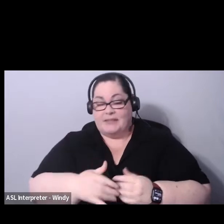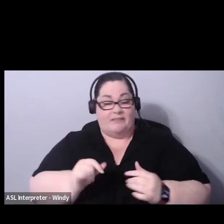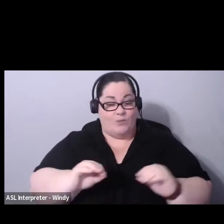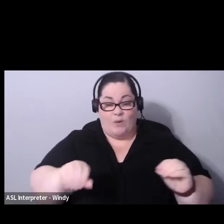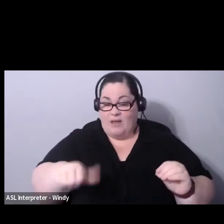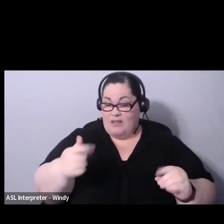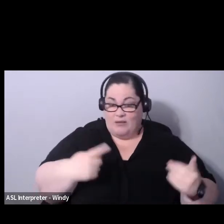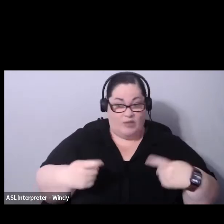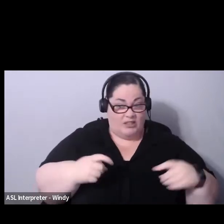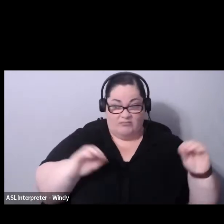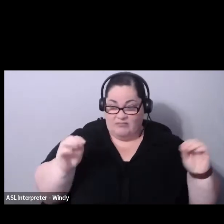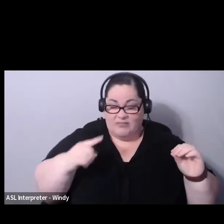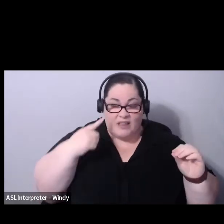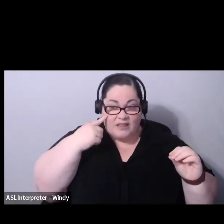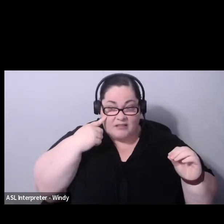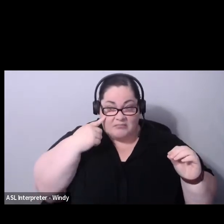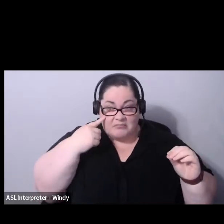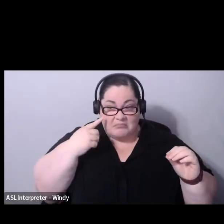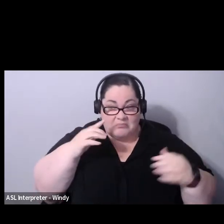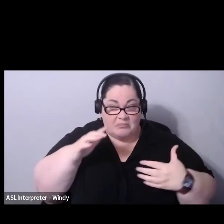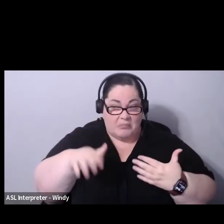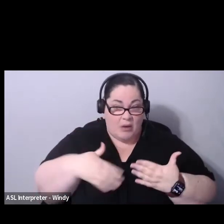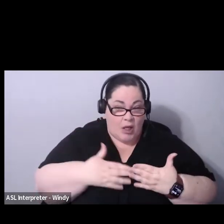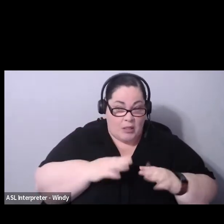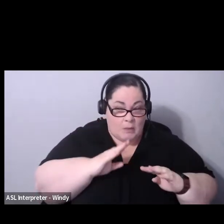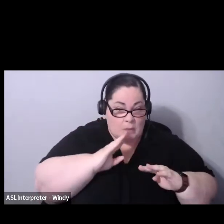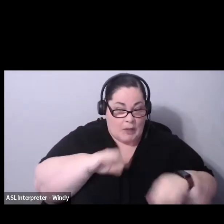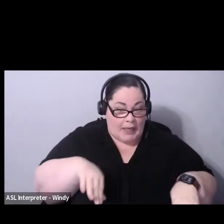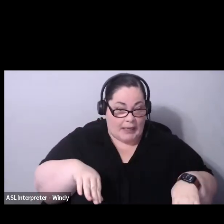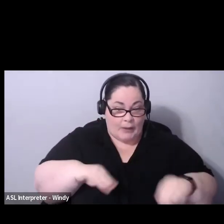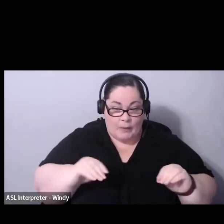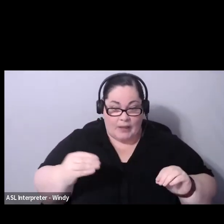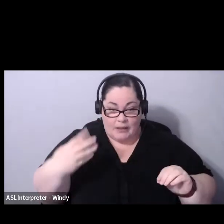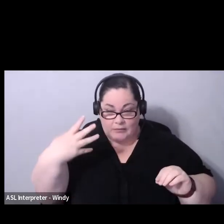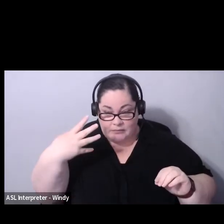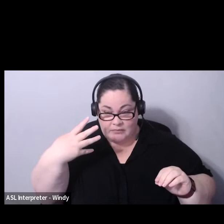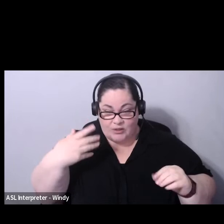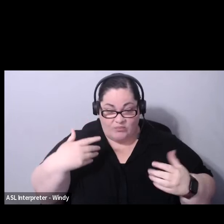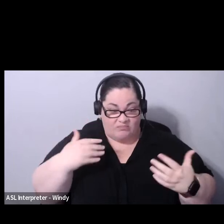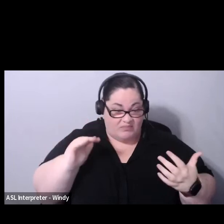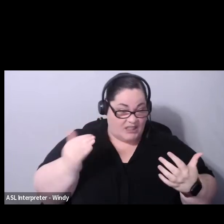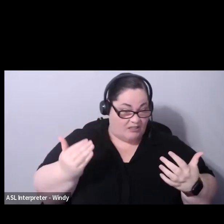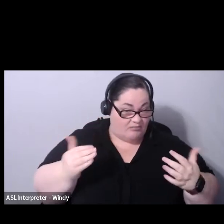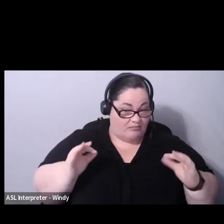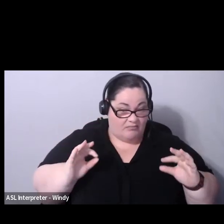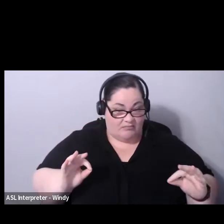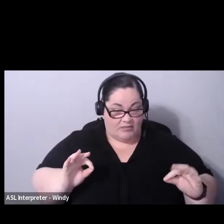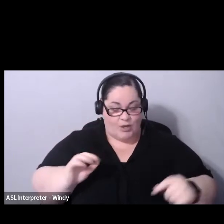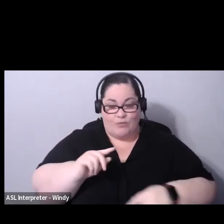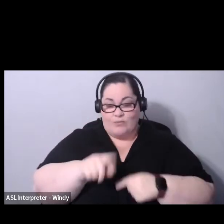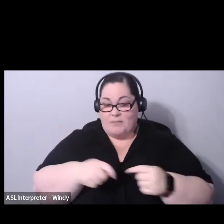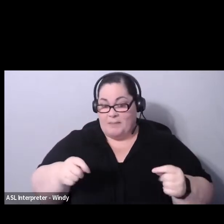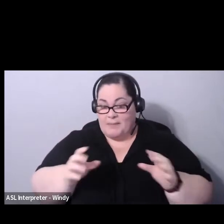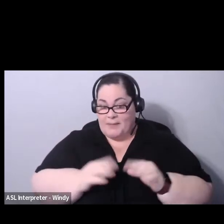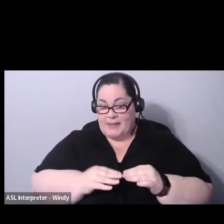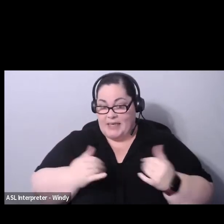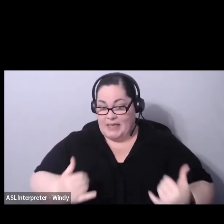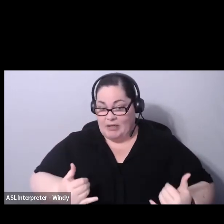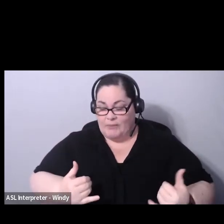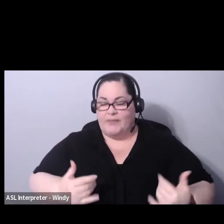questions, I think everybody's has not turned on their camera, so I think we're good to wrap it up.